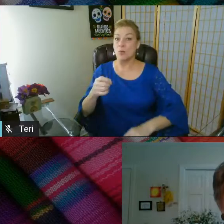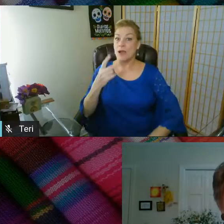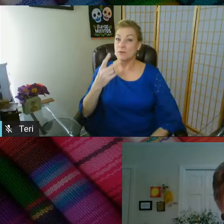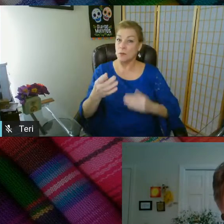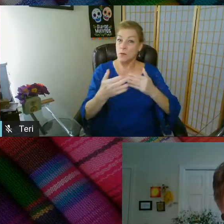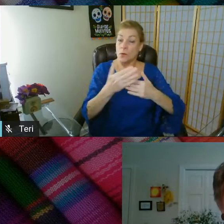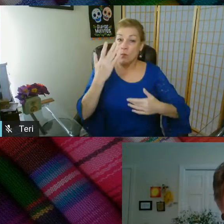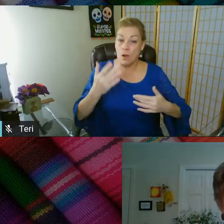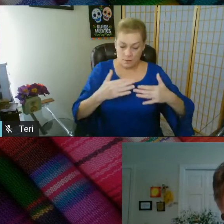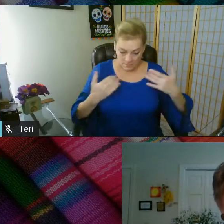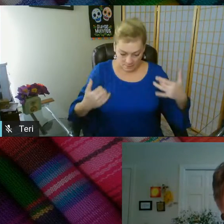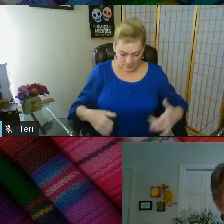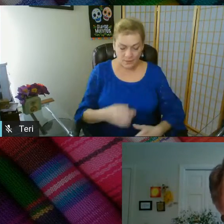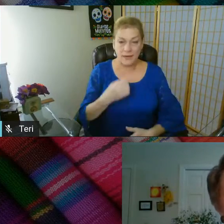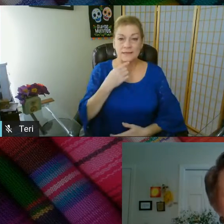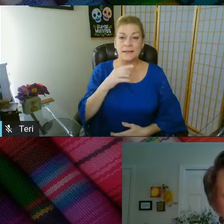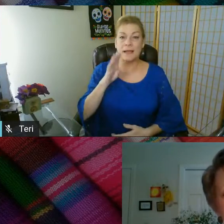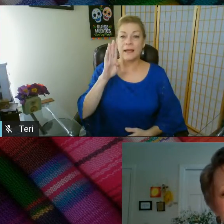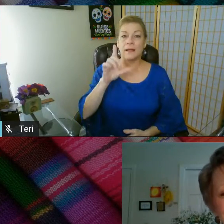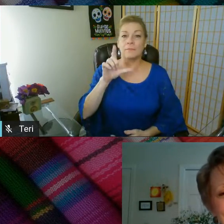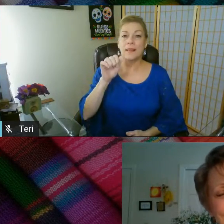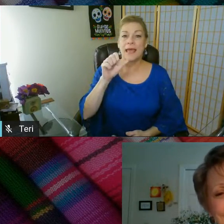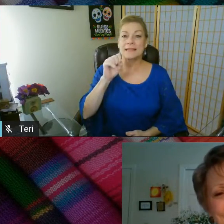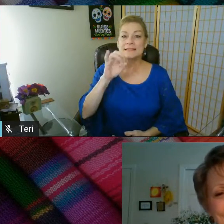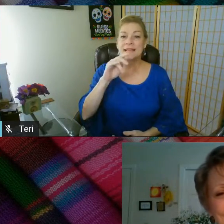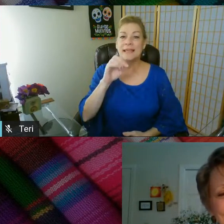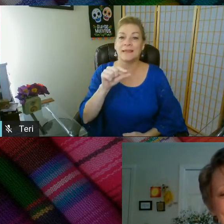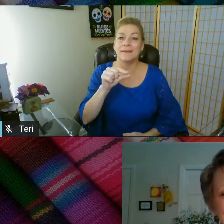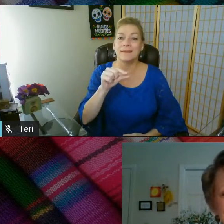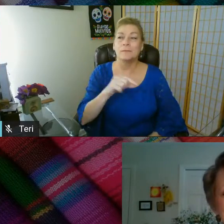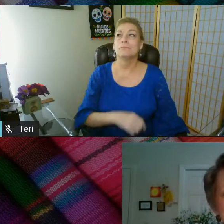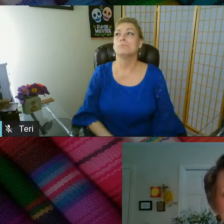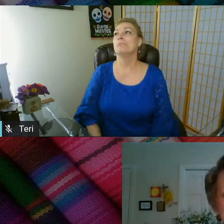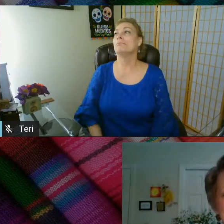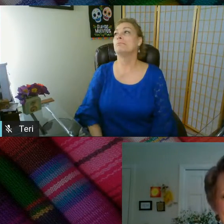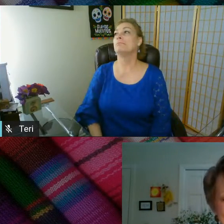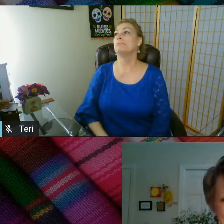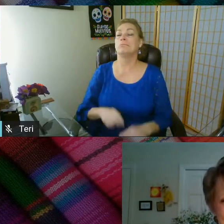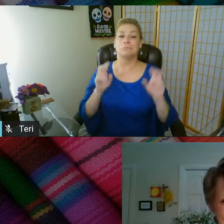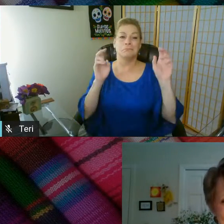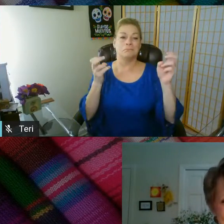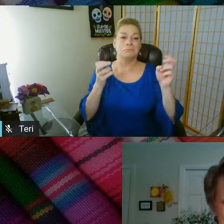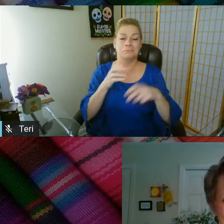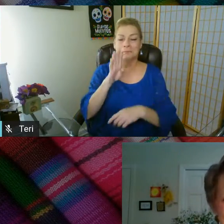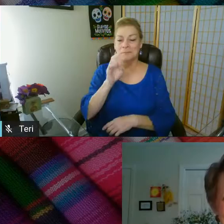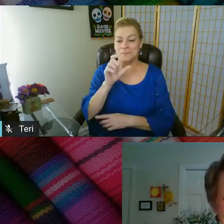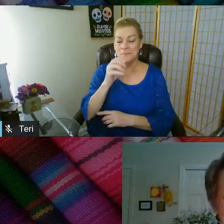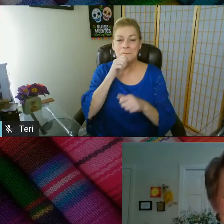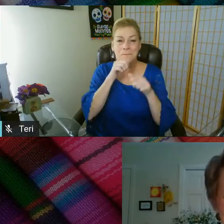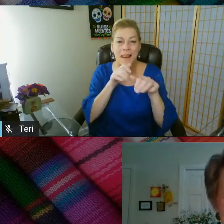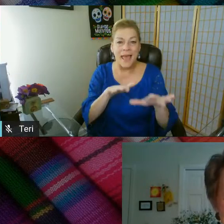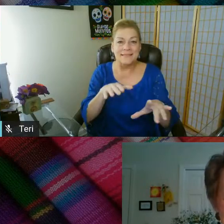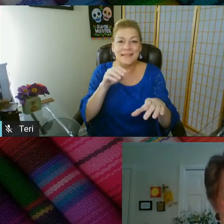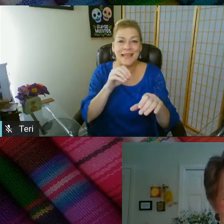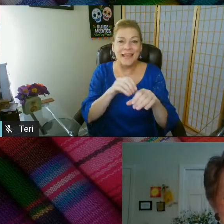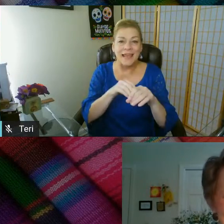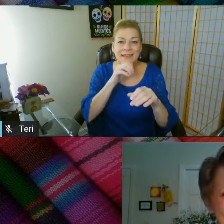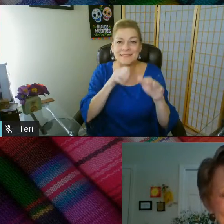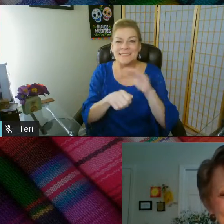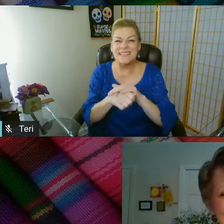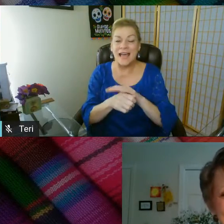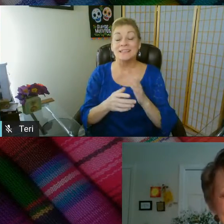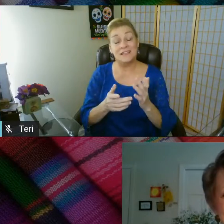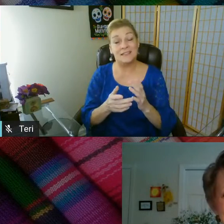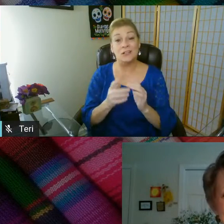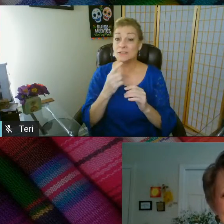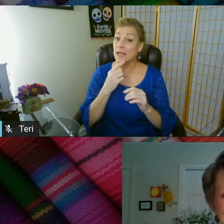shirt said blessing. She was a blessing in disguise. Yeah. And the word played in there. She said, well, I also could